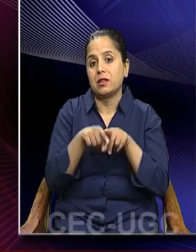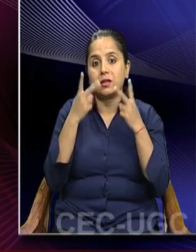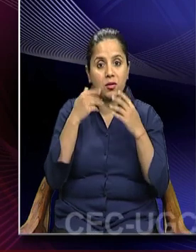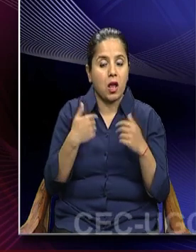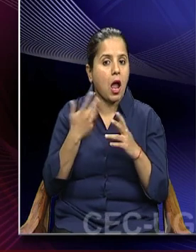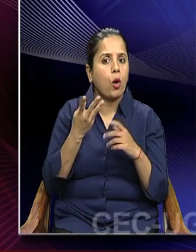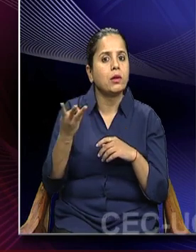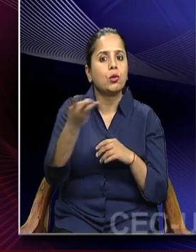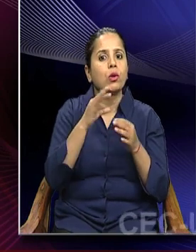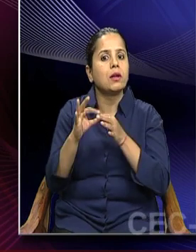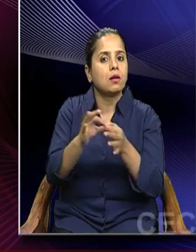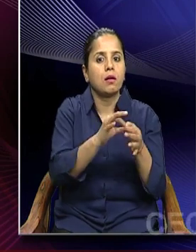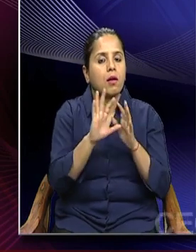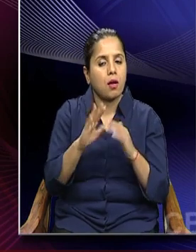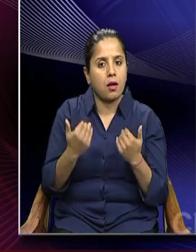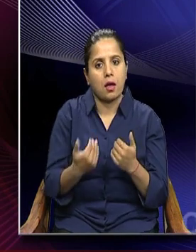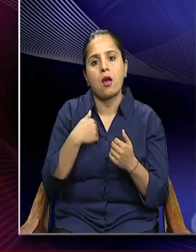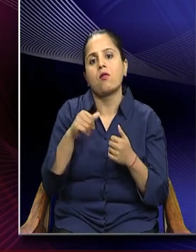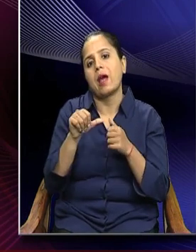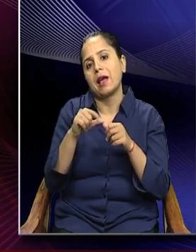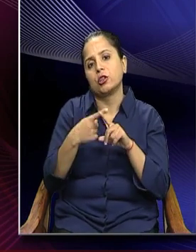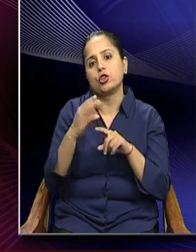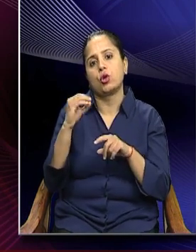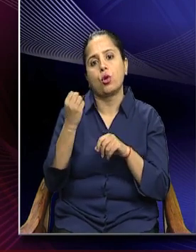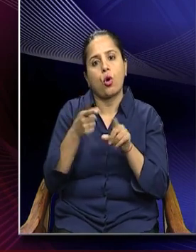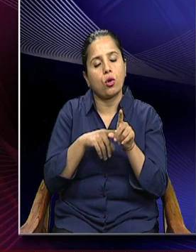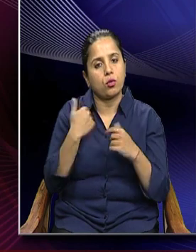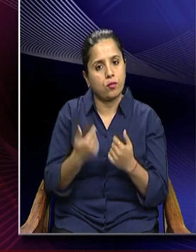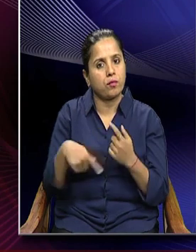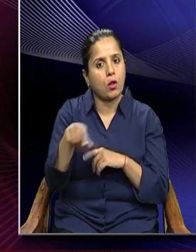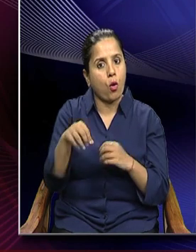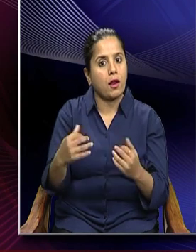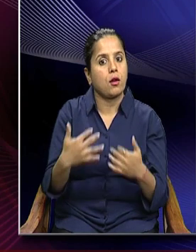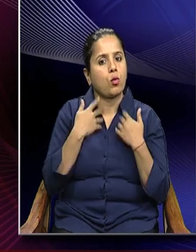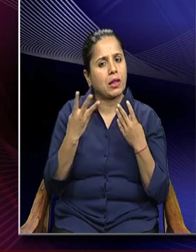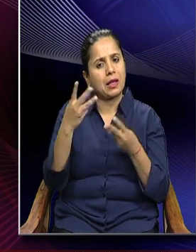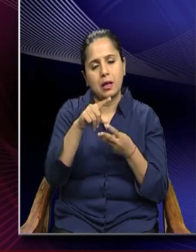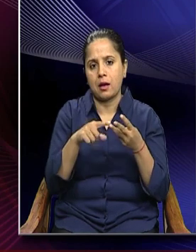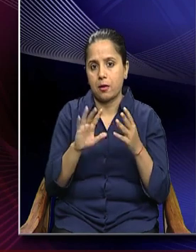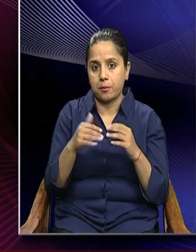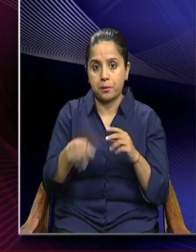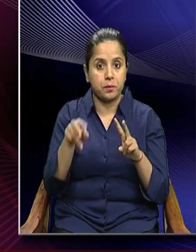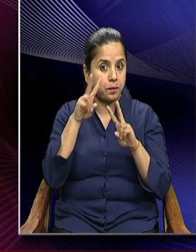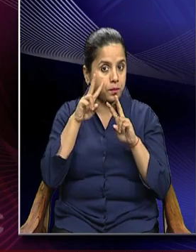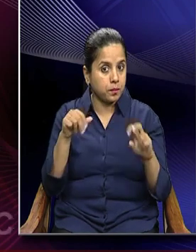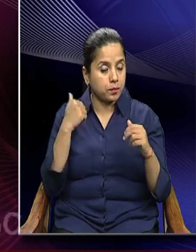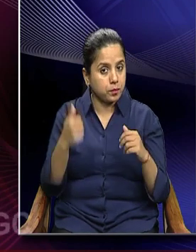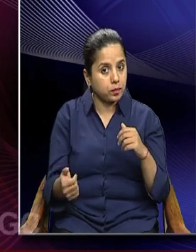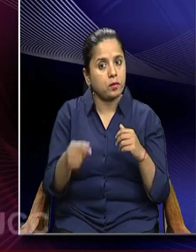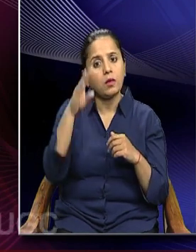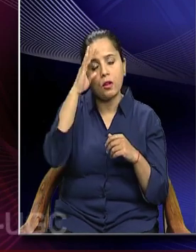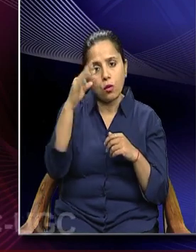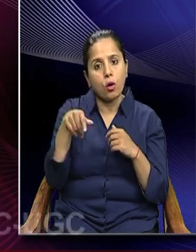three are connected, and finally, we have axiology, which is influenced by all these three. So, the researcher's philosophical